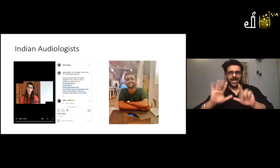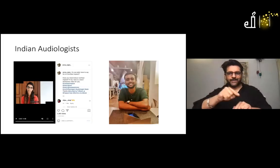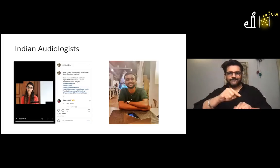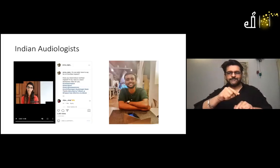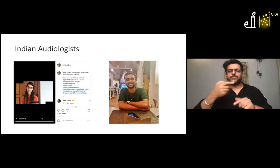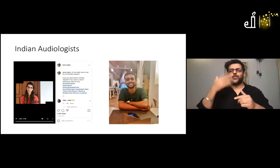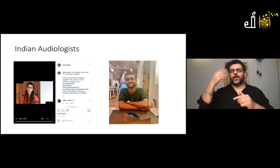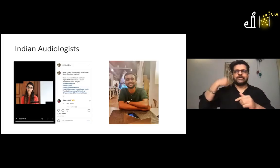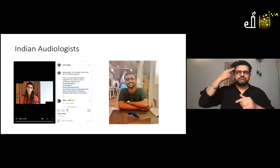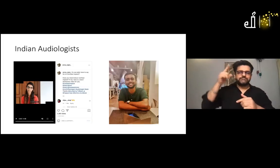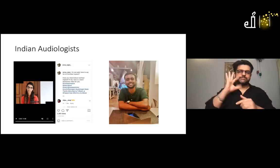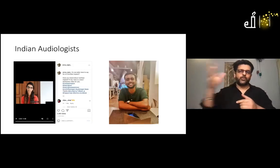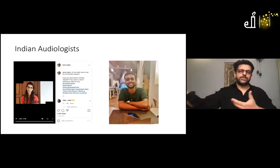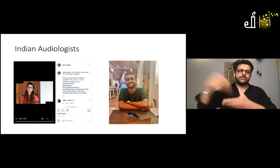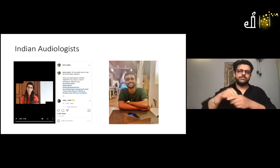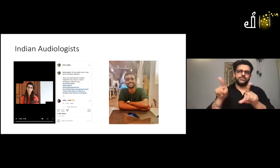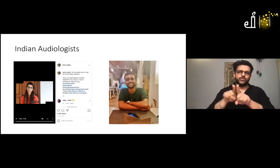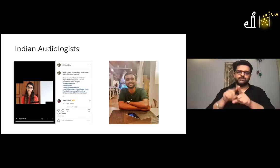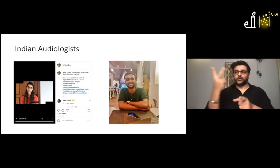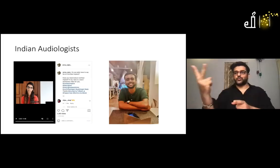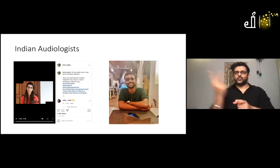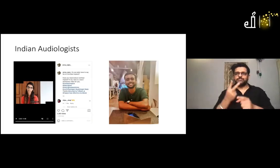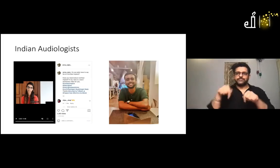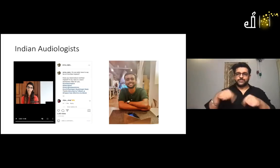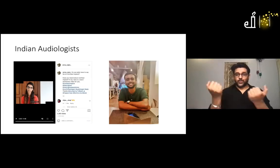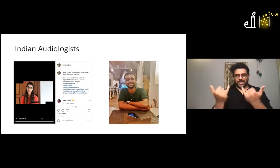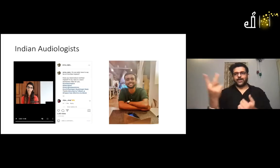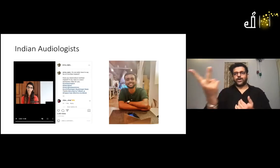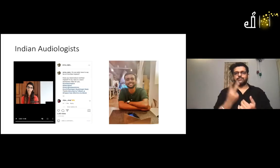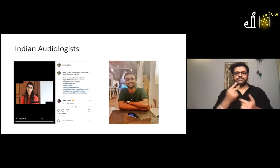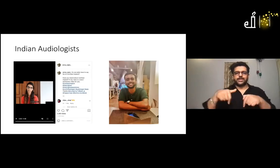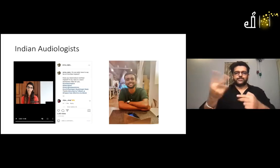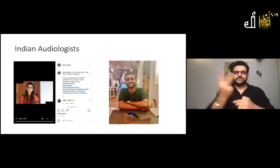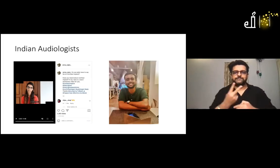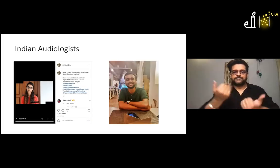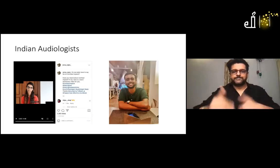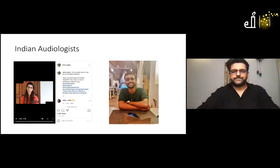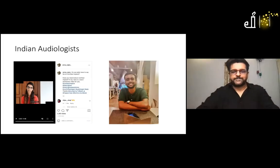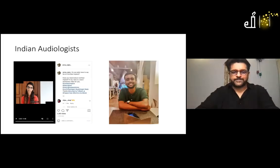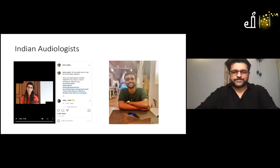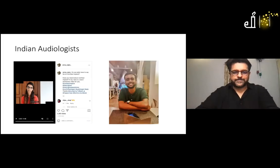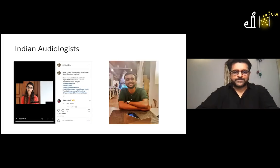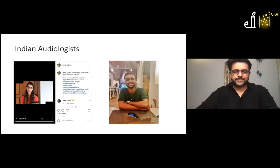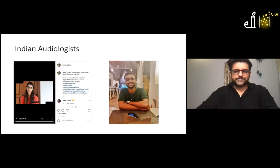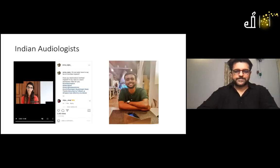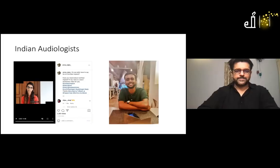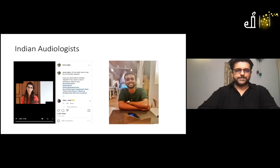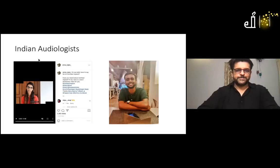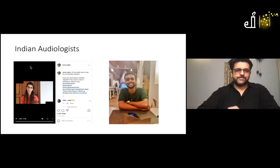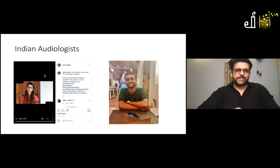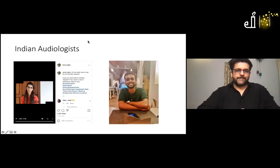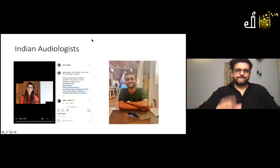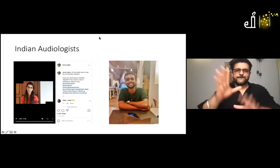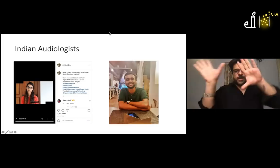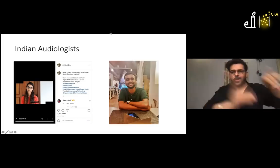And he also commented on the post, and I felt that it was important to have these two people so we can have both on the spotlight